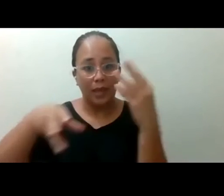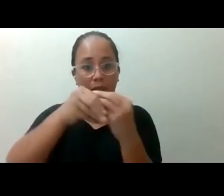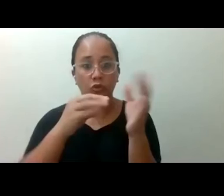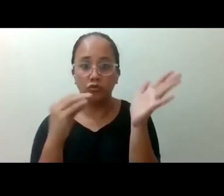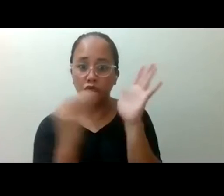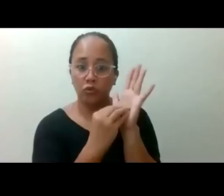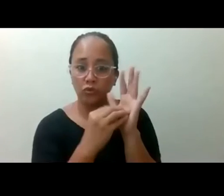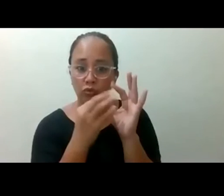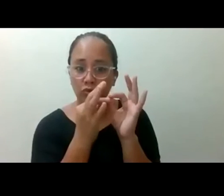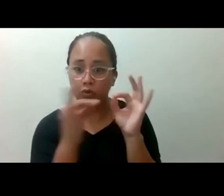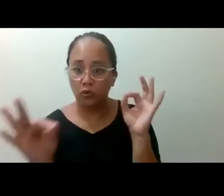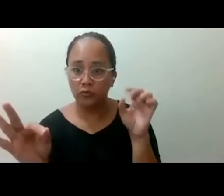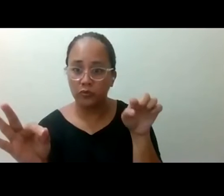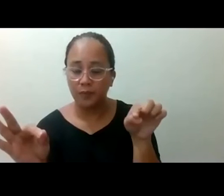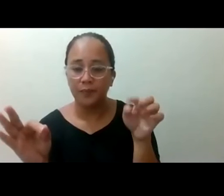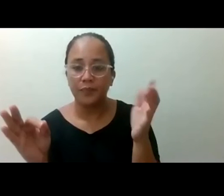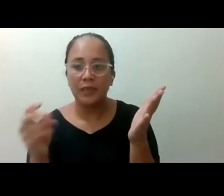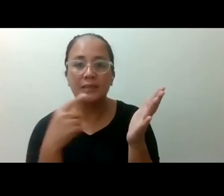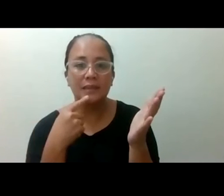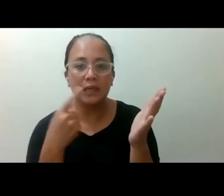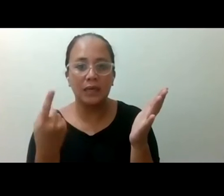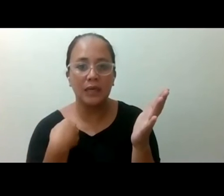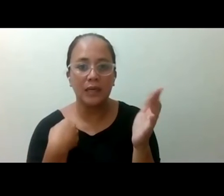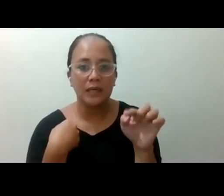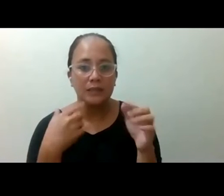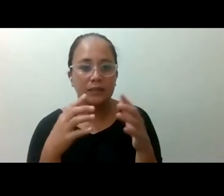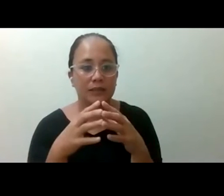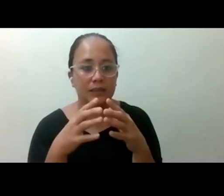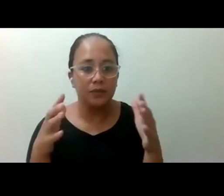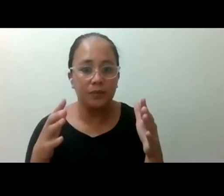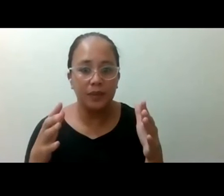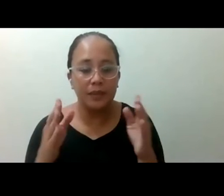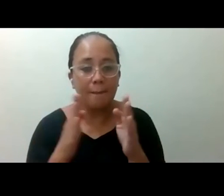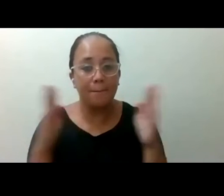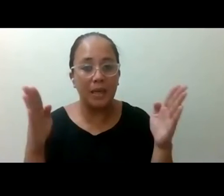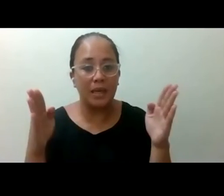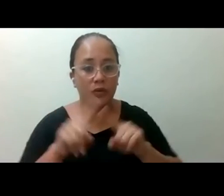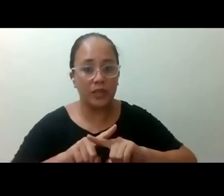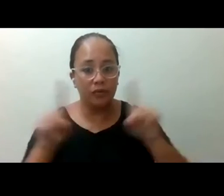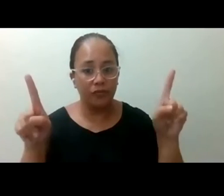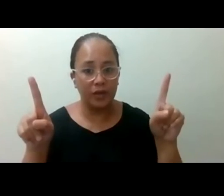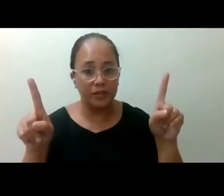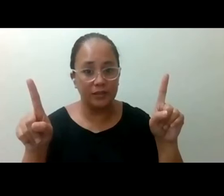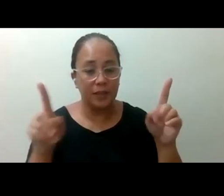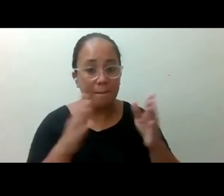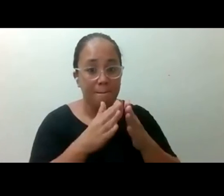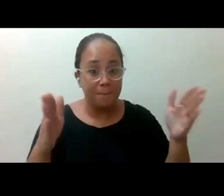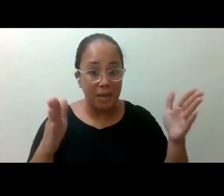note saying that the greater the difference, the bigger the difference, the more